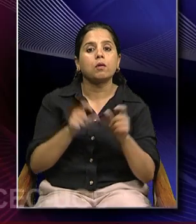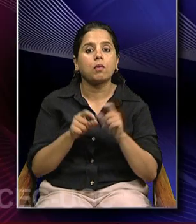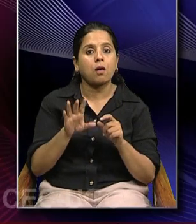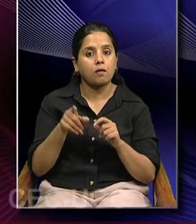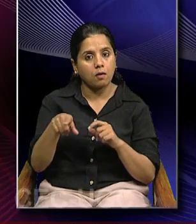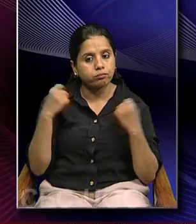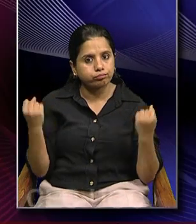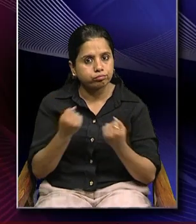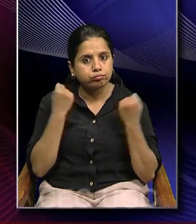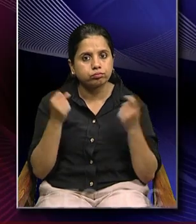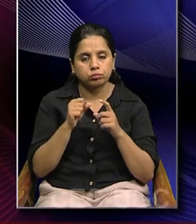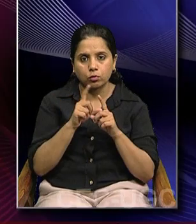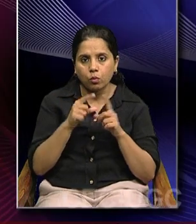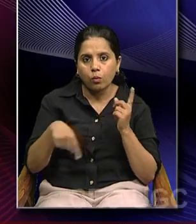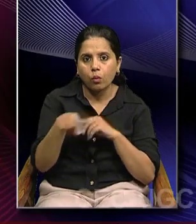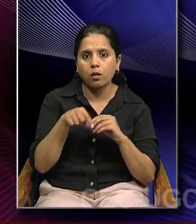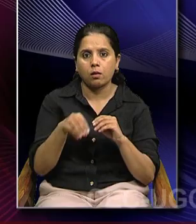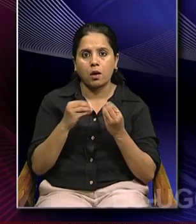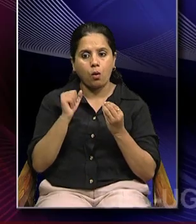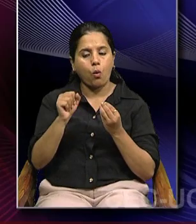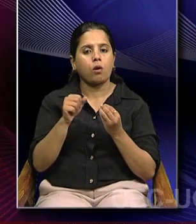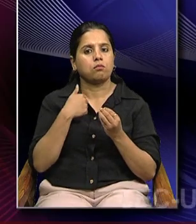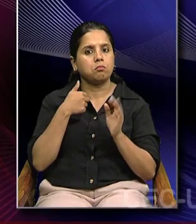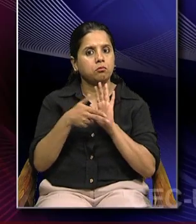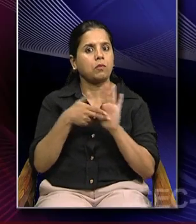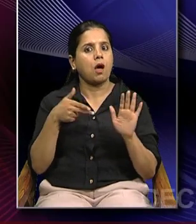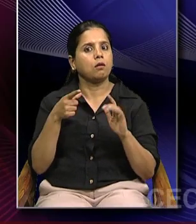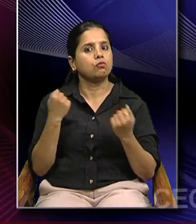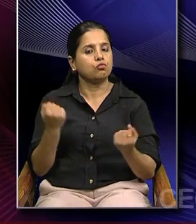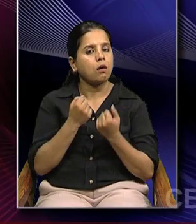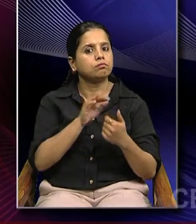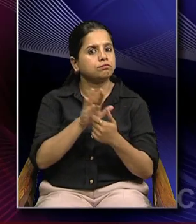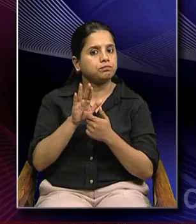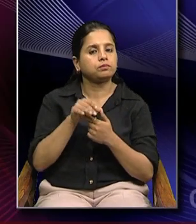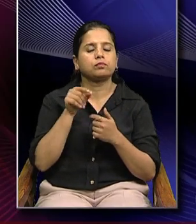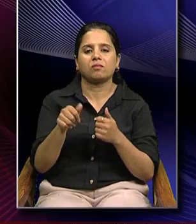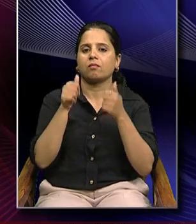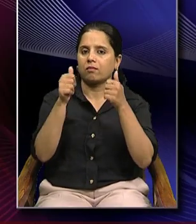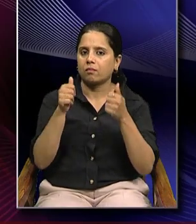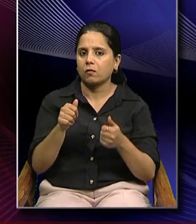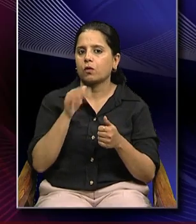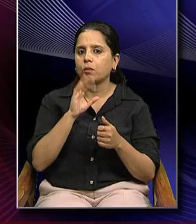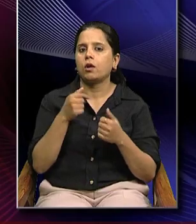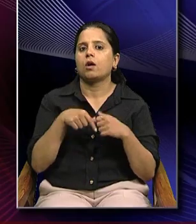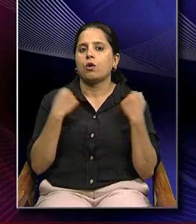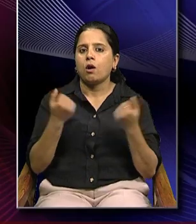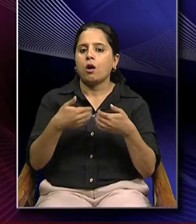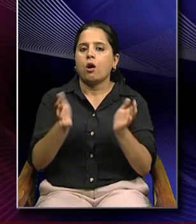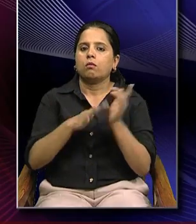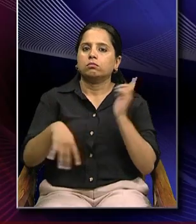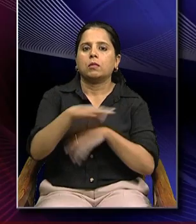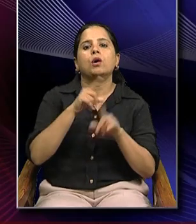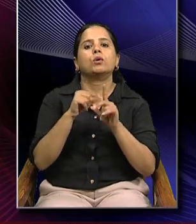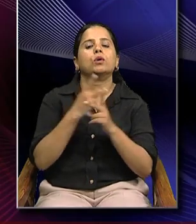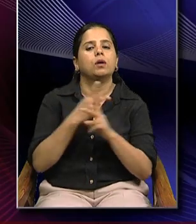making their efforts to tarnish the image of your brand. So, this is the outcome of community activation. So, the another C which